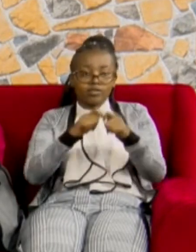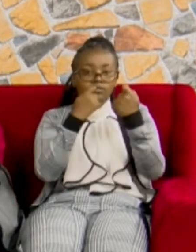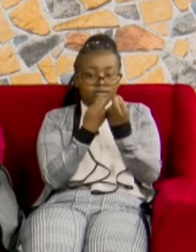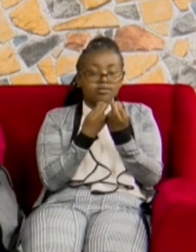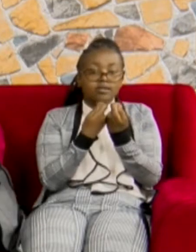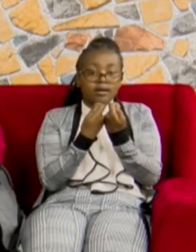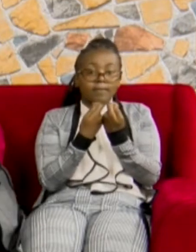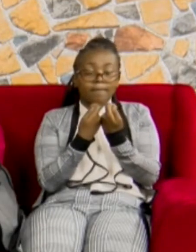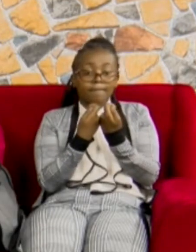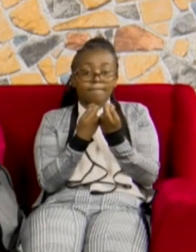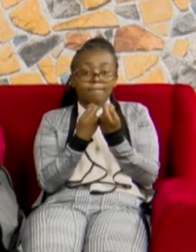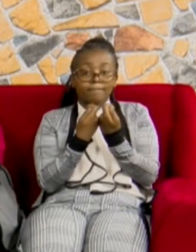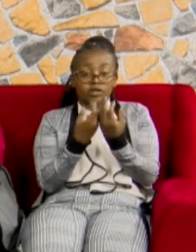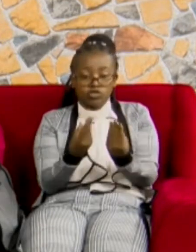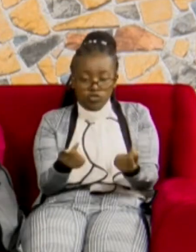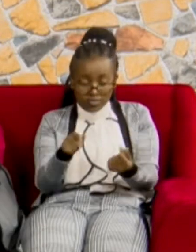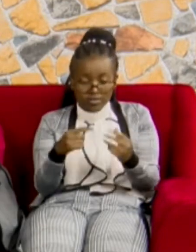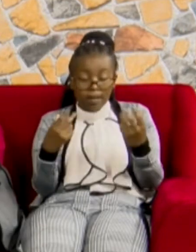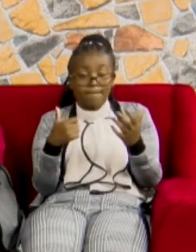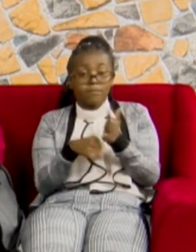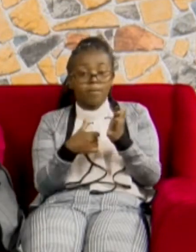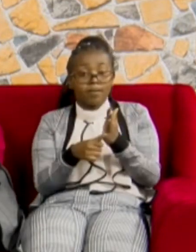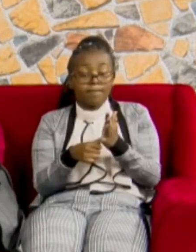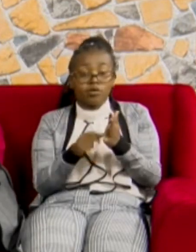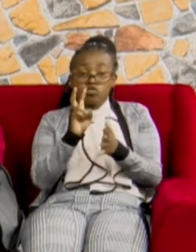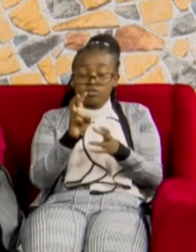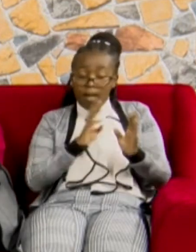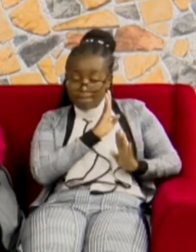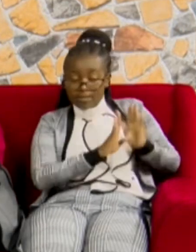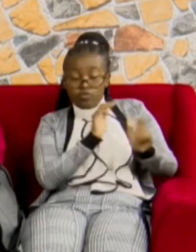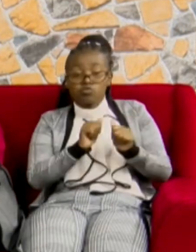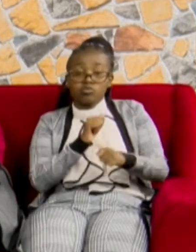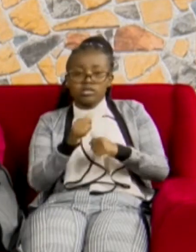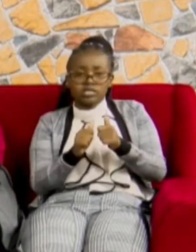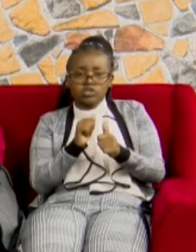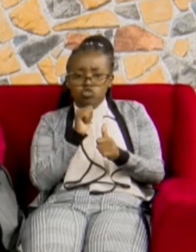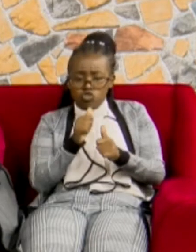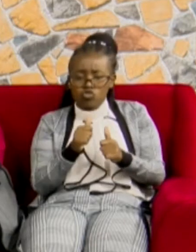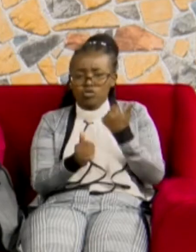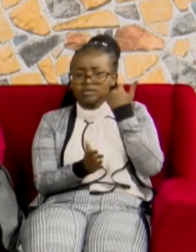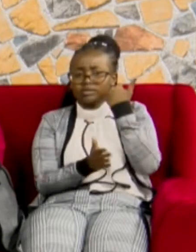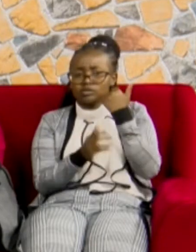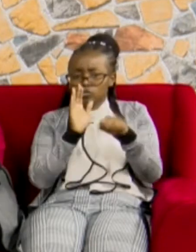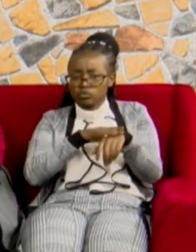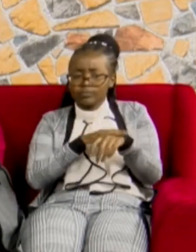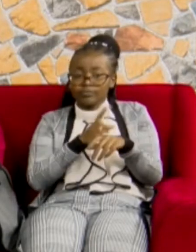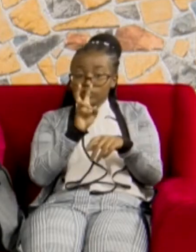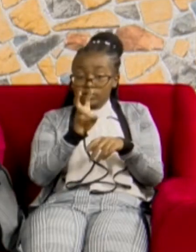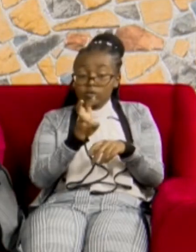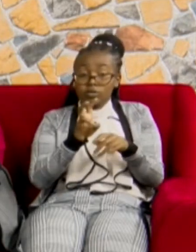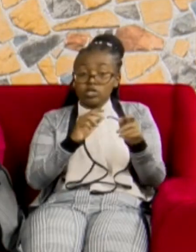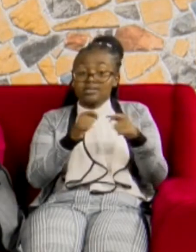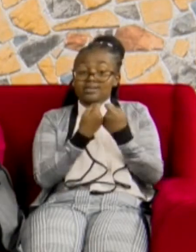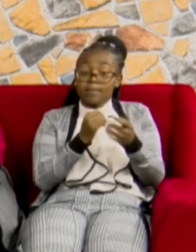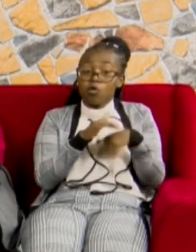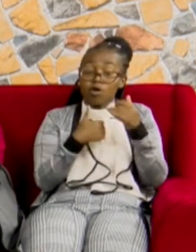team handle the situations. And when you see behaviors that do not make sense, that is one thing. Make sure you check with the entire